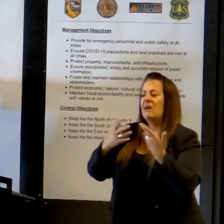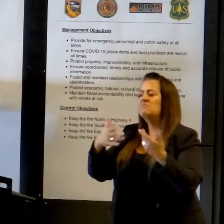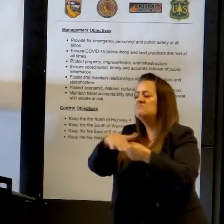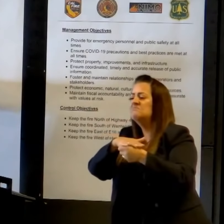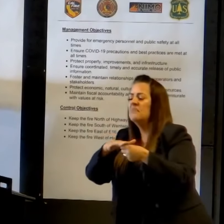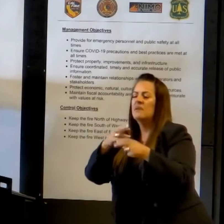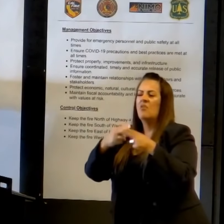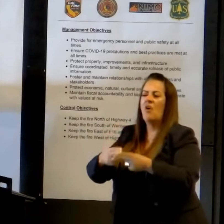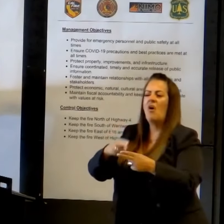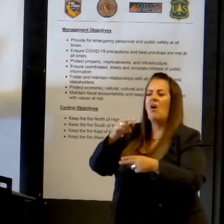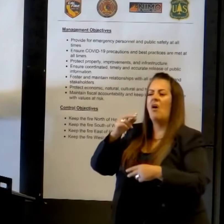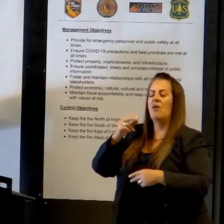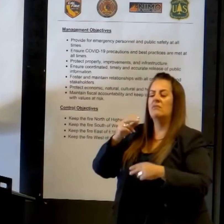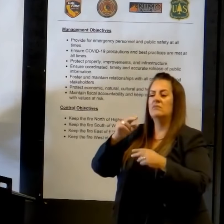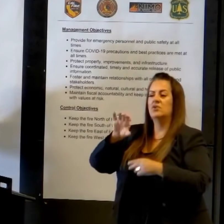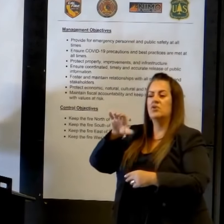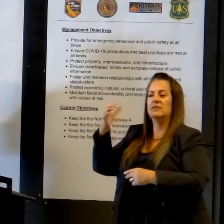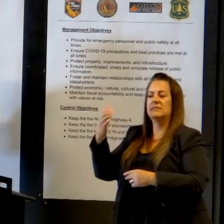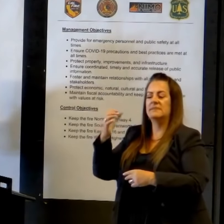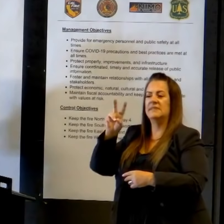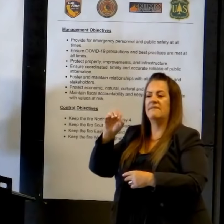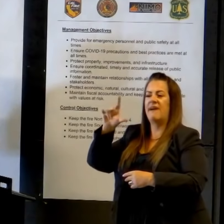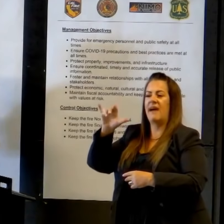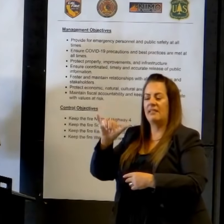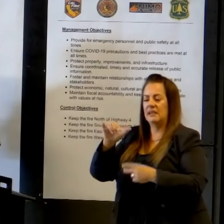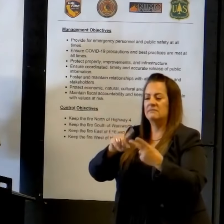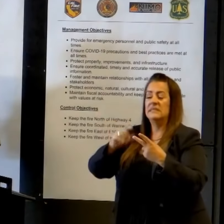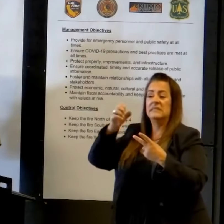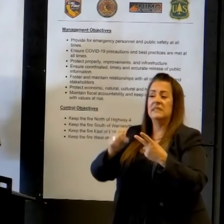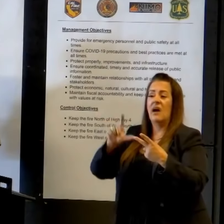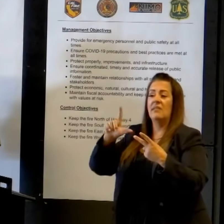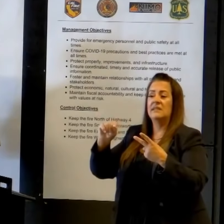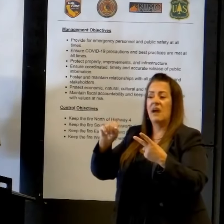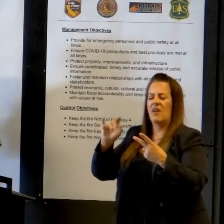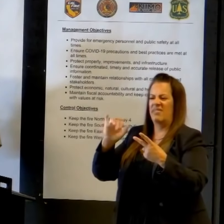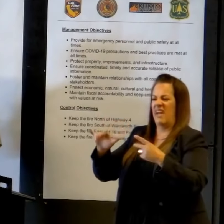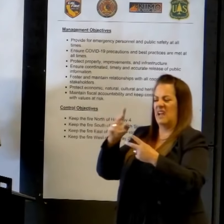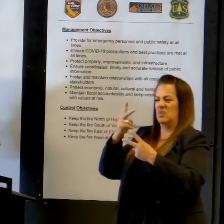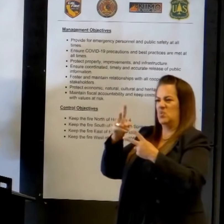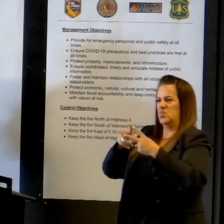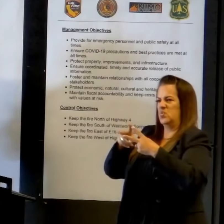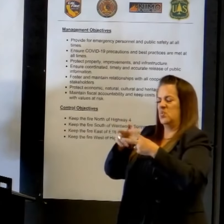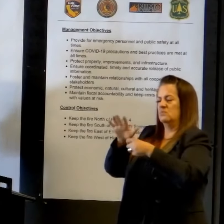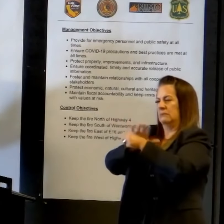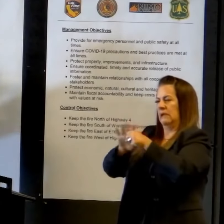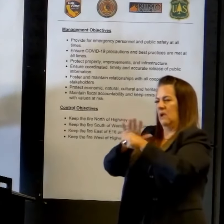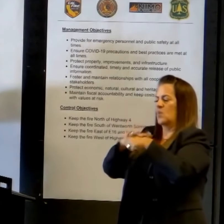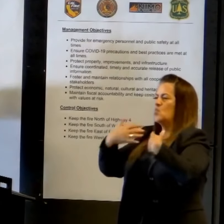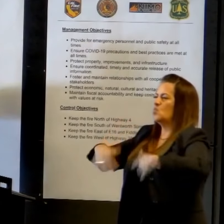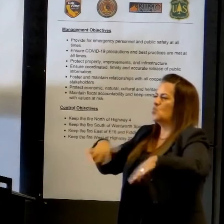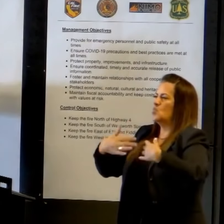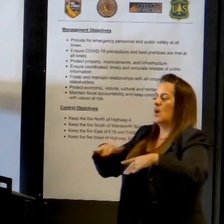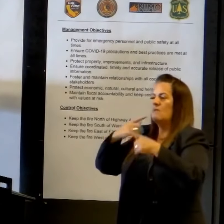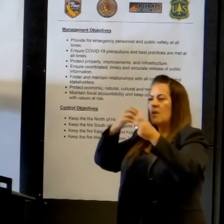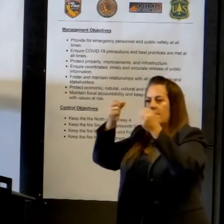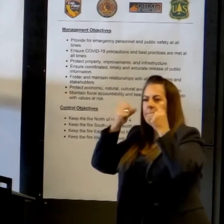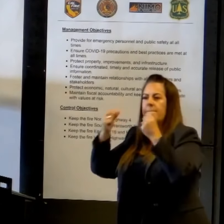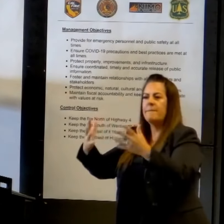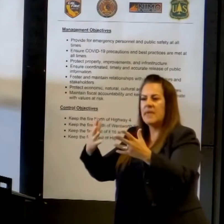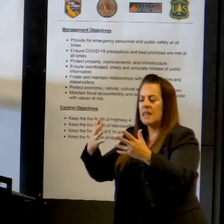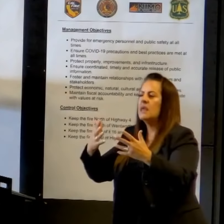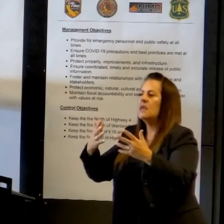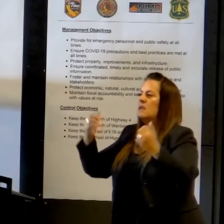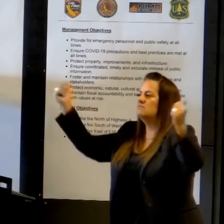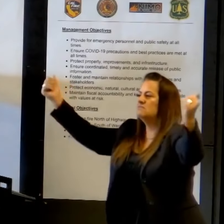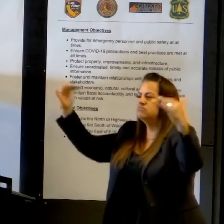South Lake Tahoe. Again, heavy resource commitment. We've got folks from all over the country here pushed into